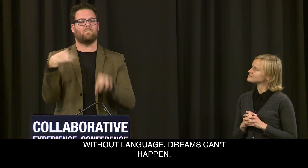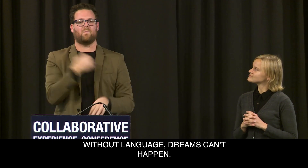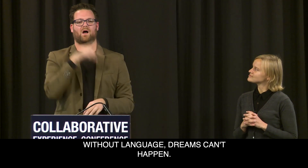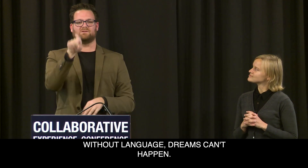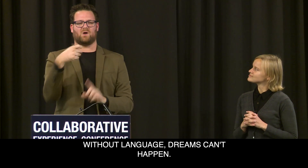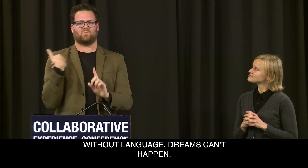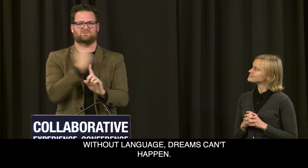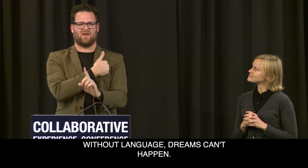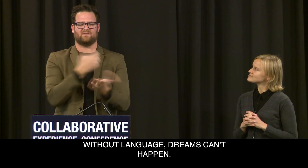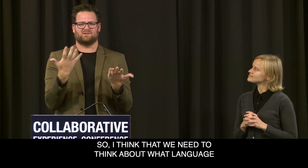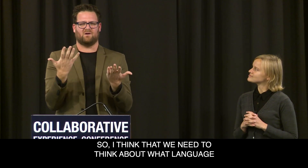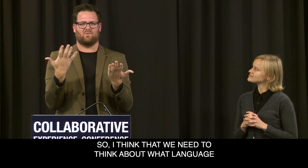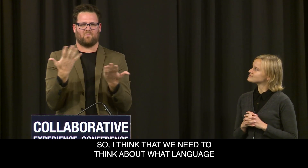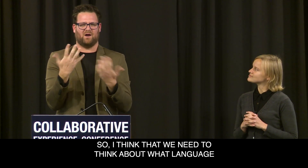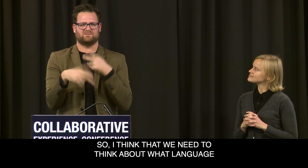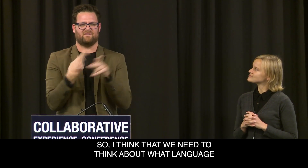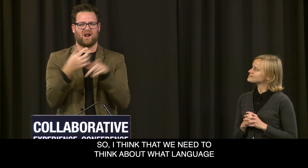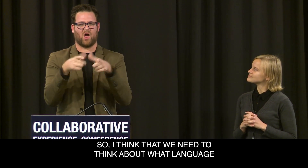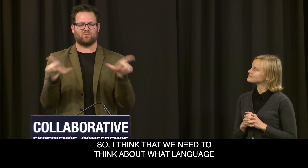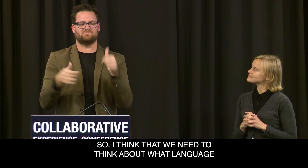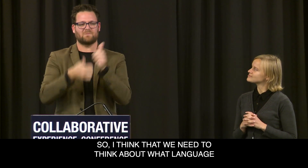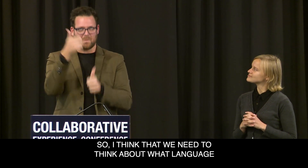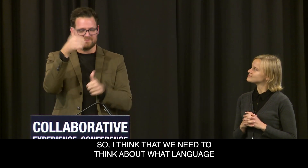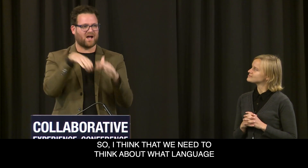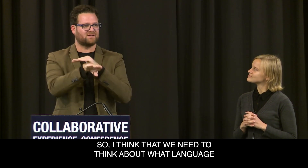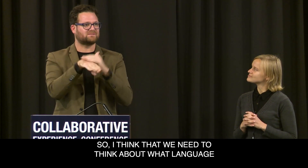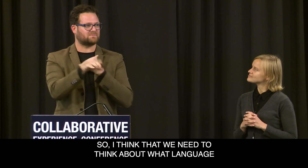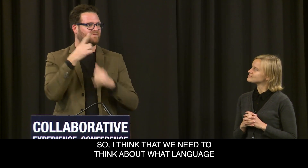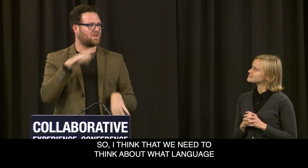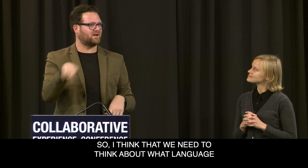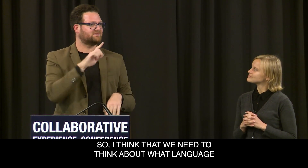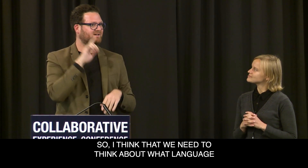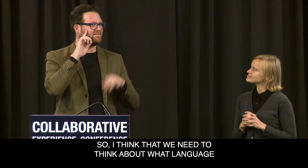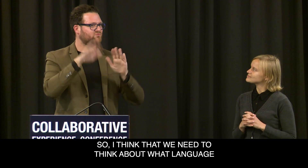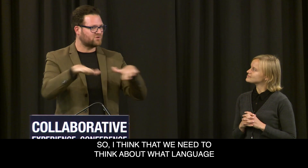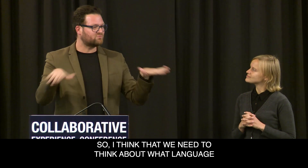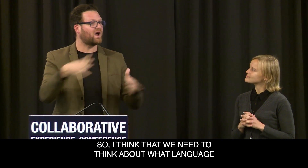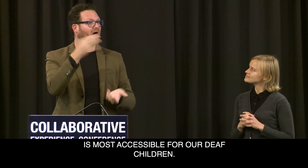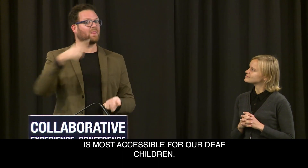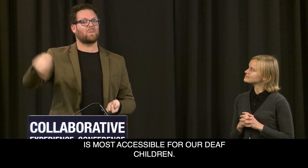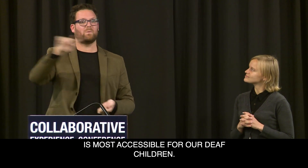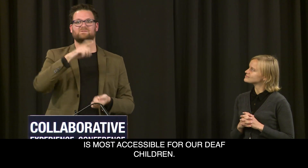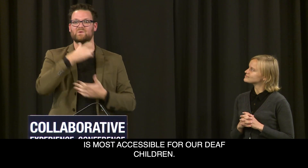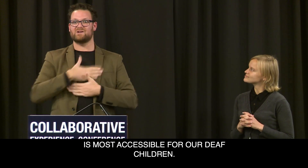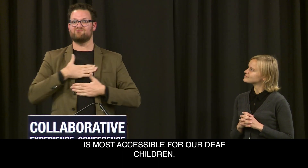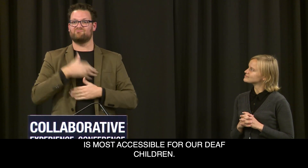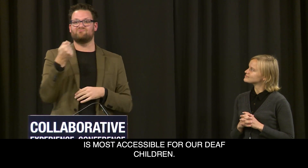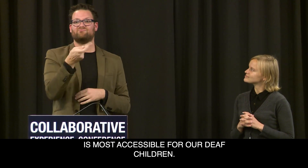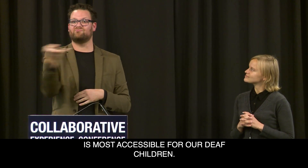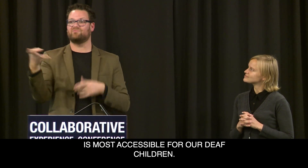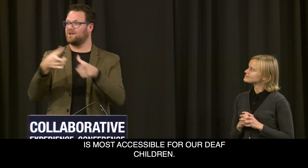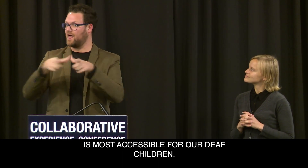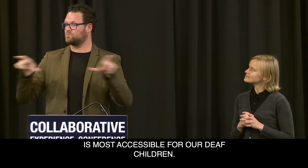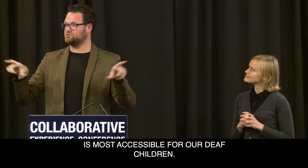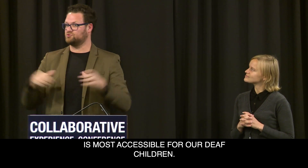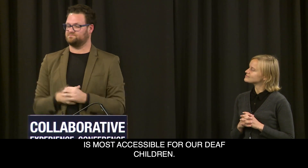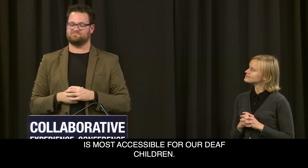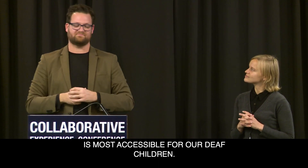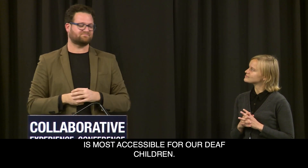happen. So I think that we need to think about what language is most accessible for our deaf children.